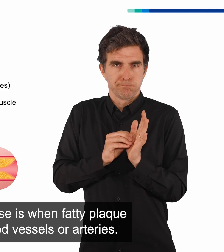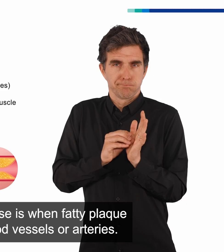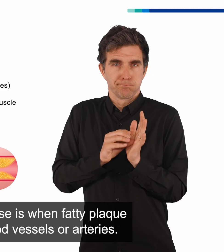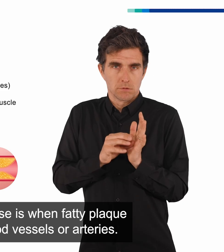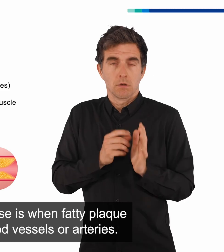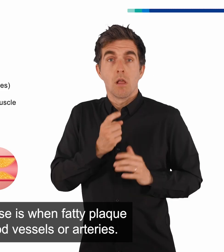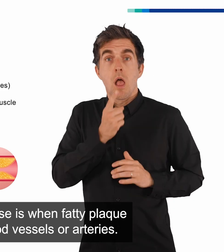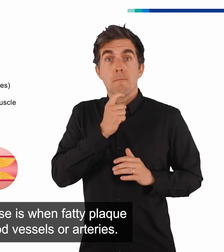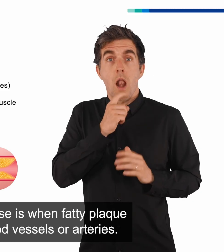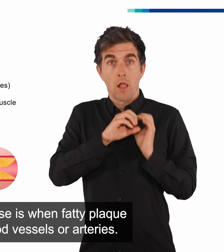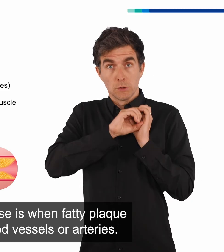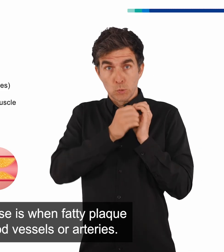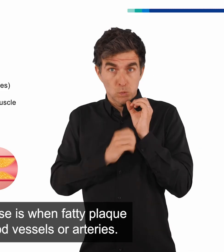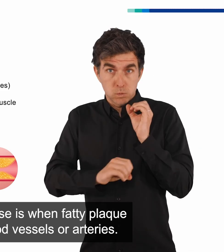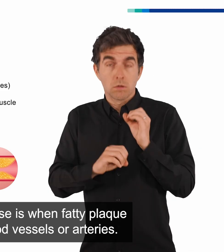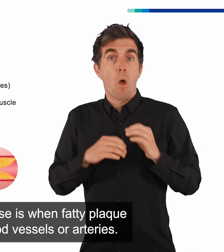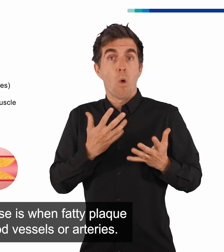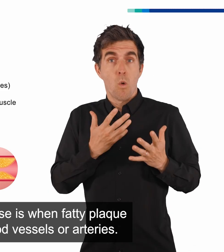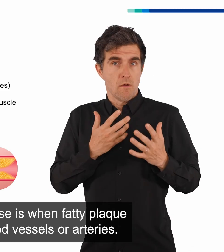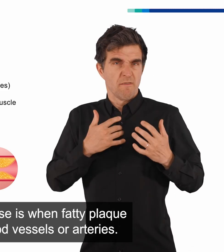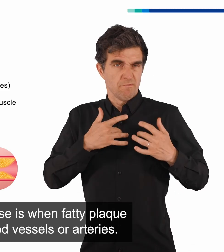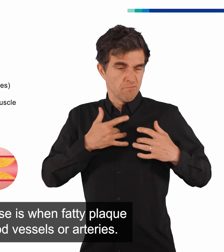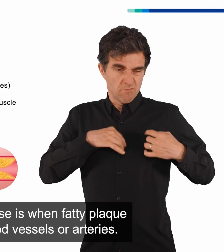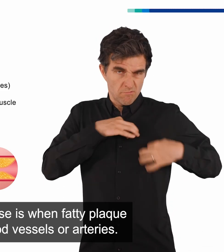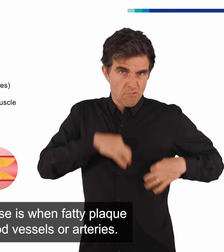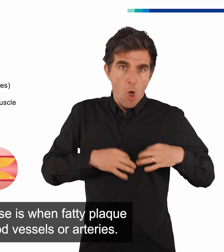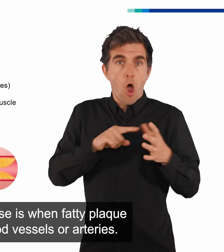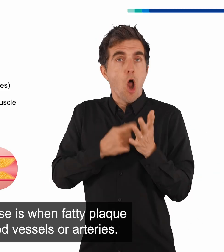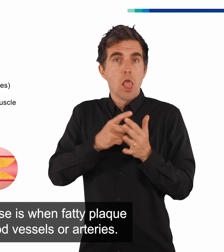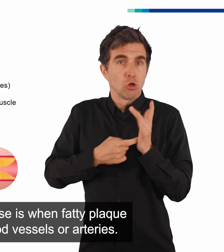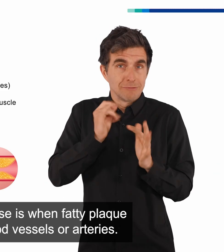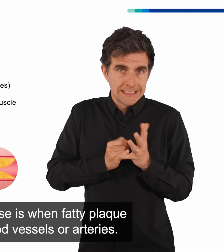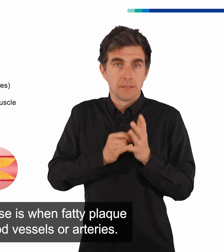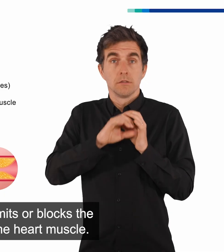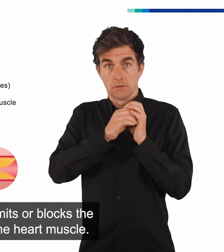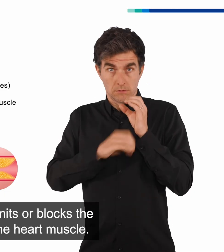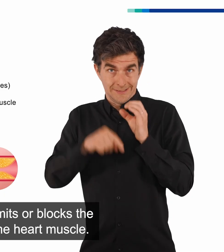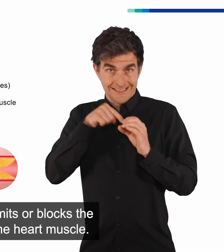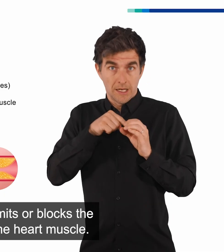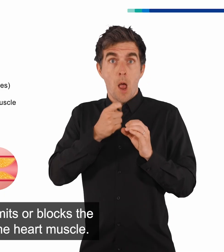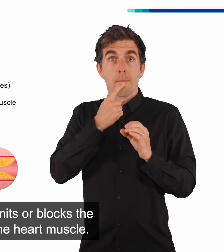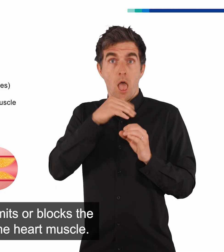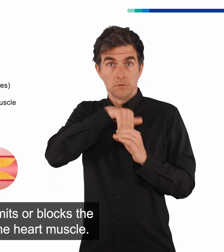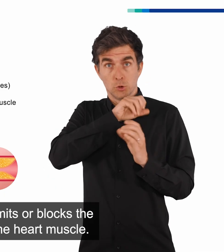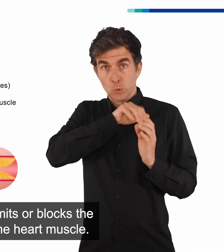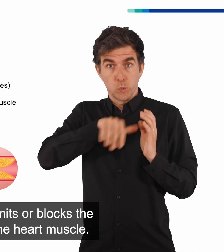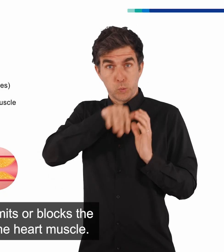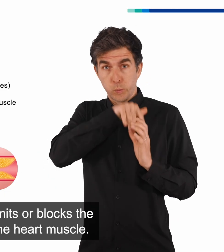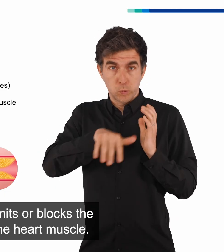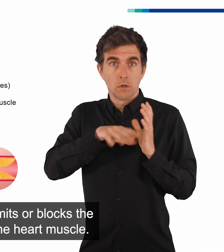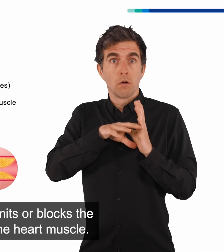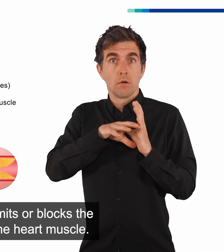blocks the blood flow to the heart muscle. When the blood vessels become blocked, it can cause angina or lead to a heart attack.